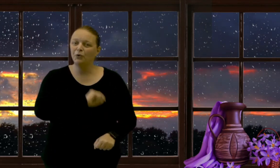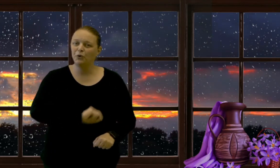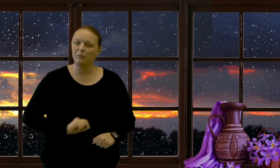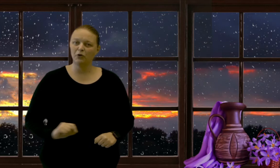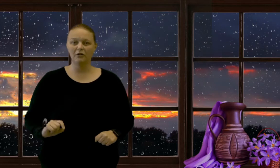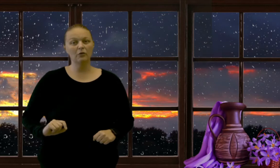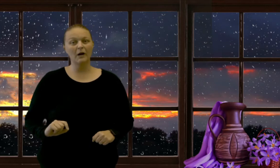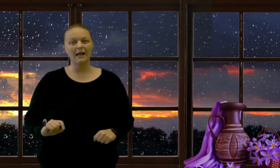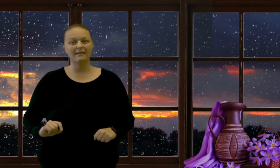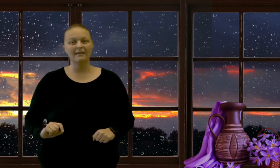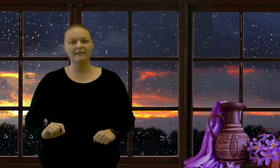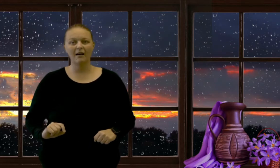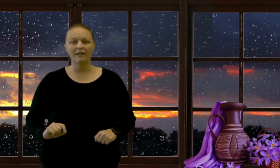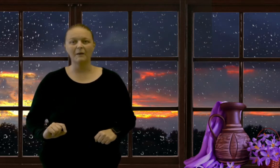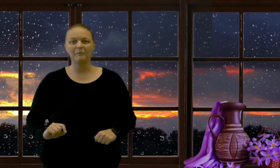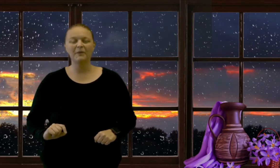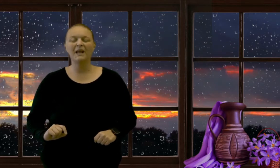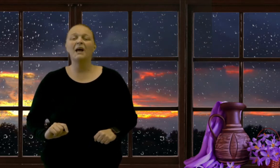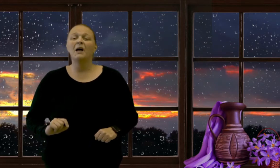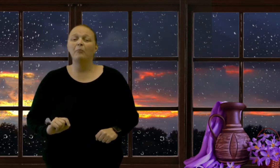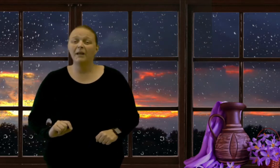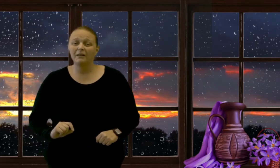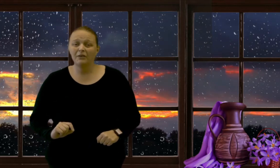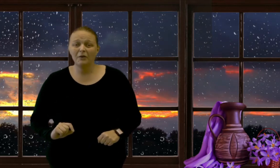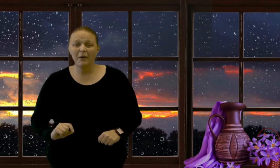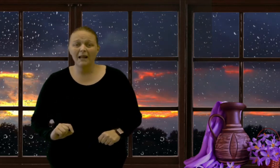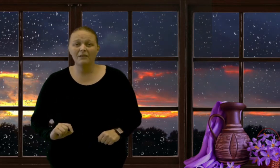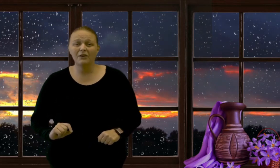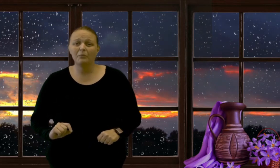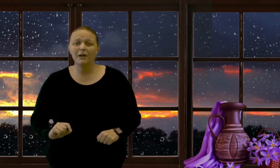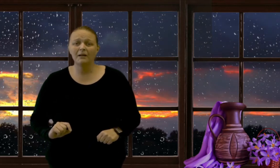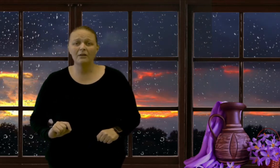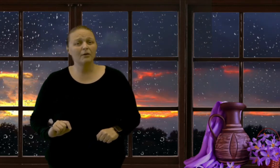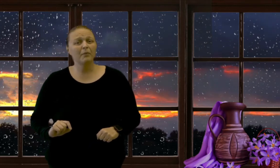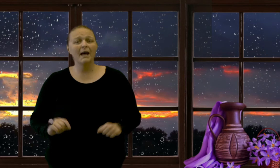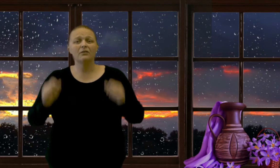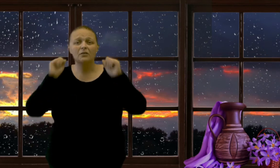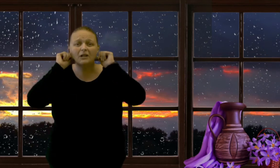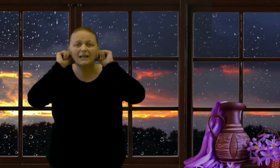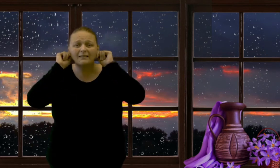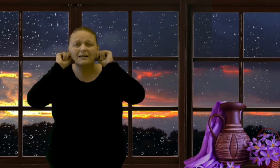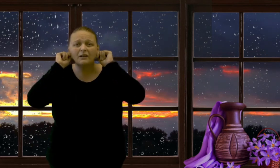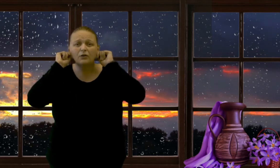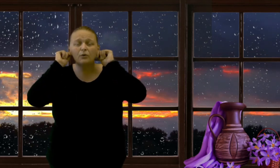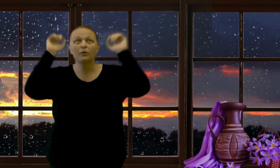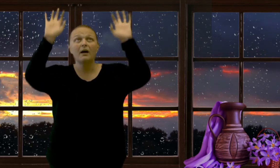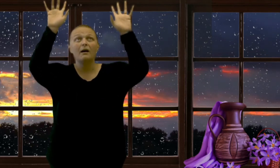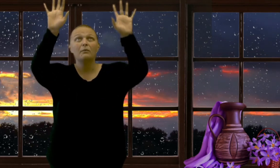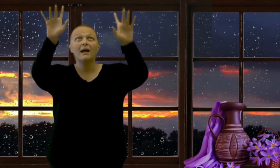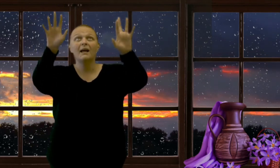the motions while I sing the song? Pitter patter, pitter patter, listen to the